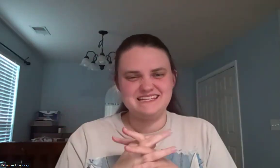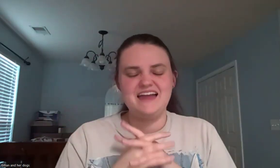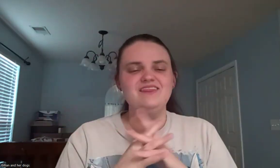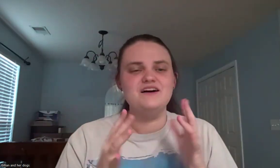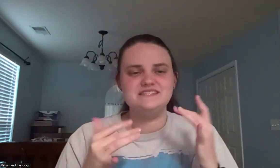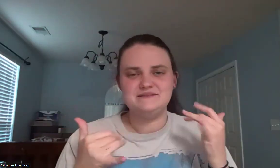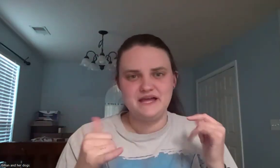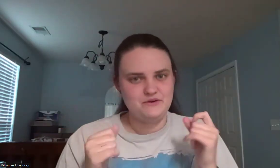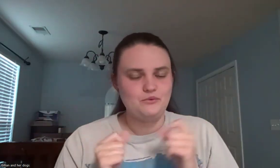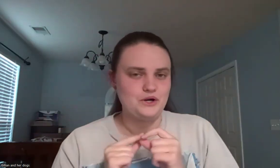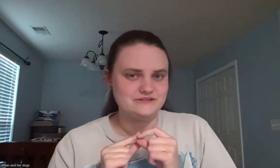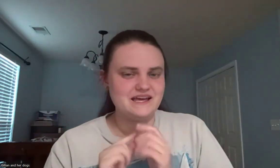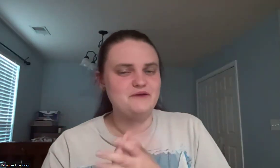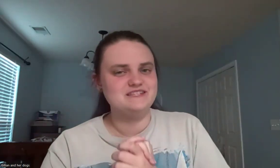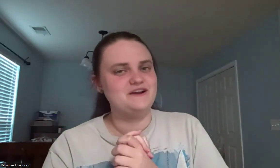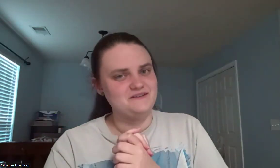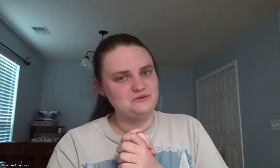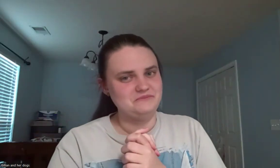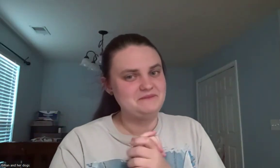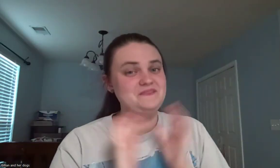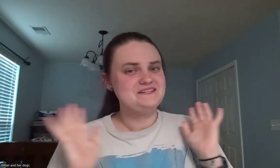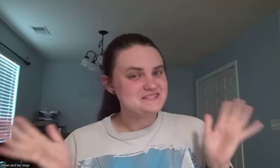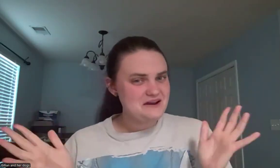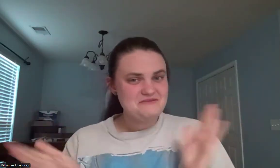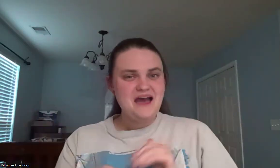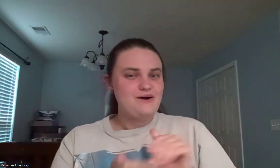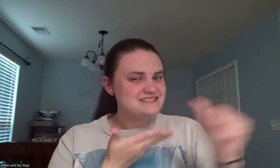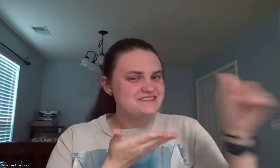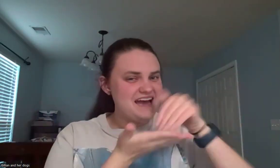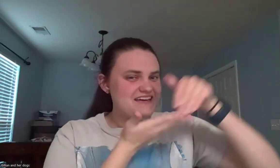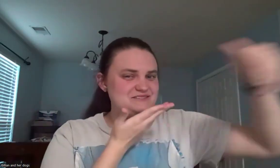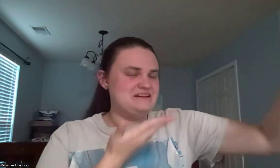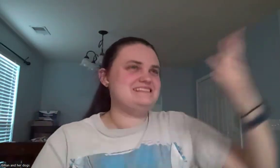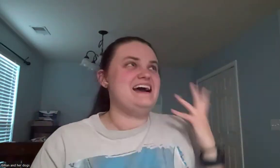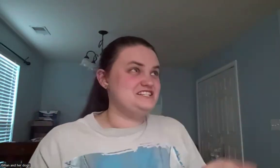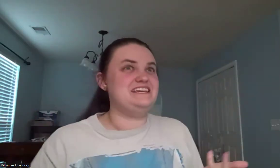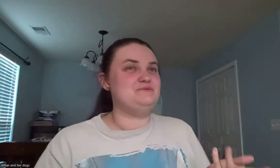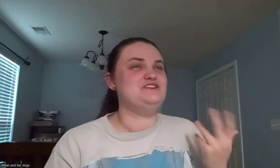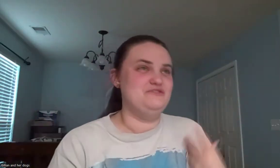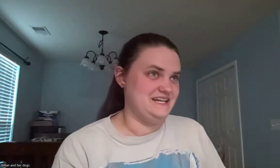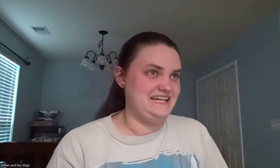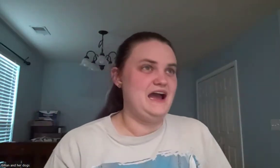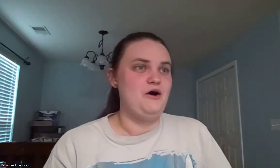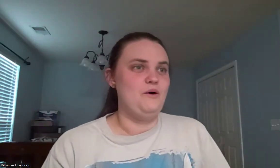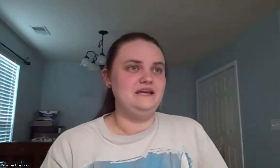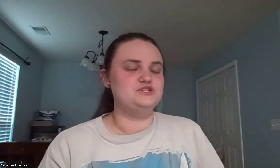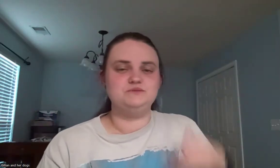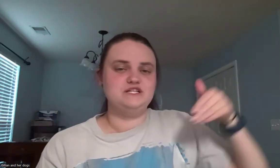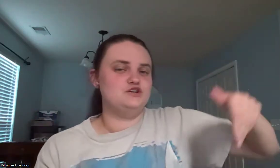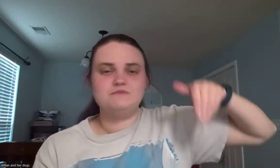I love seeing play with words. It's very cool to me. So I always love to add that story because I just think it was so funny how he was just being so